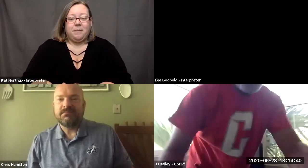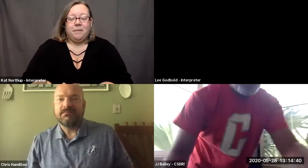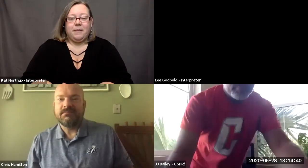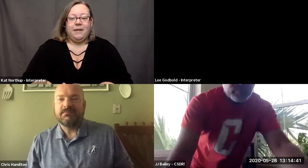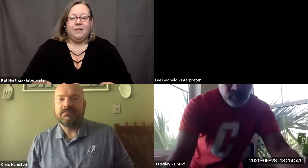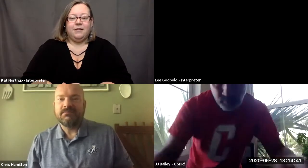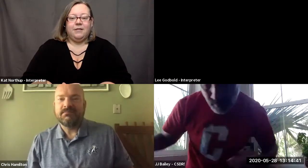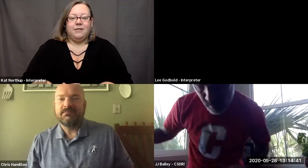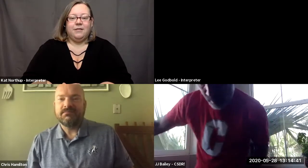Yeah.